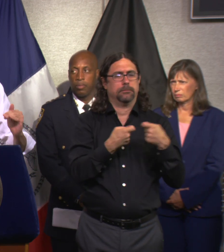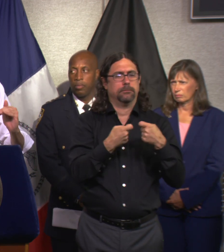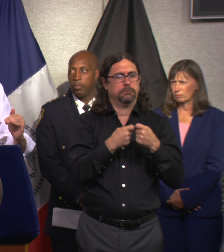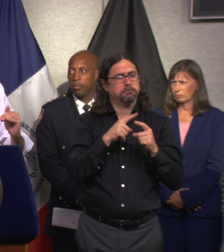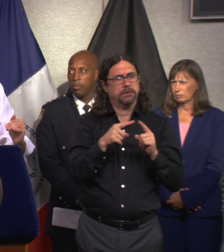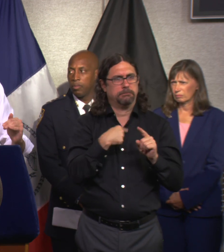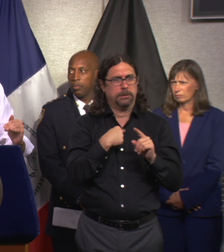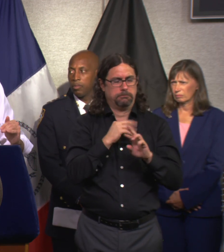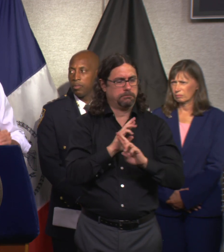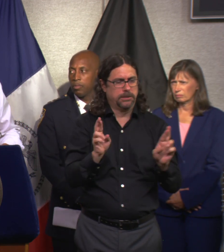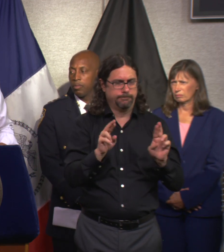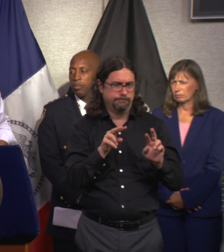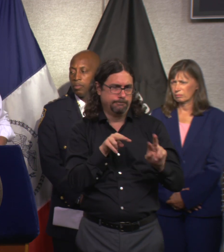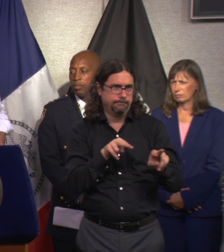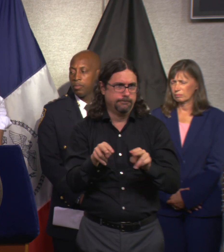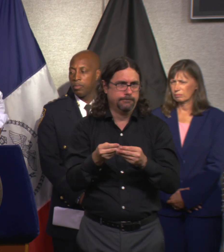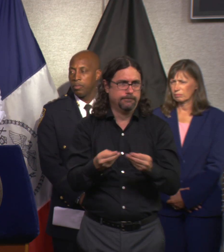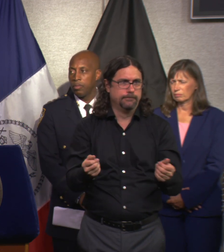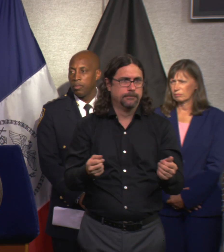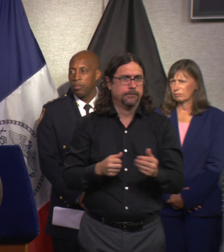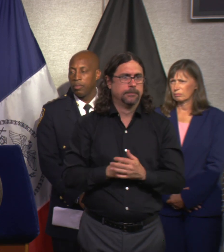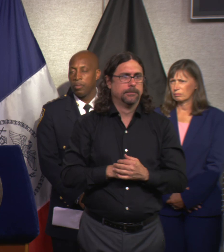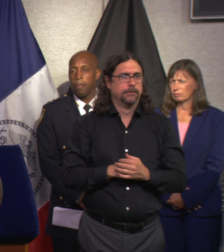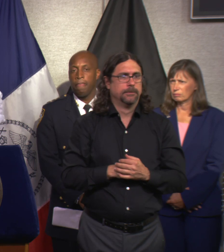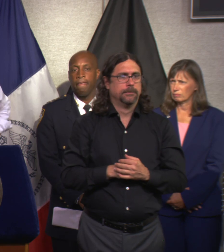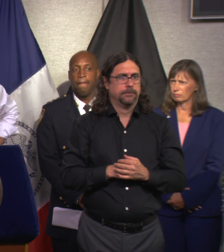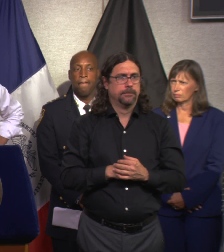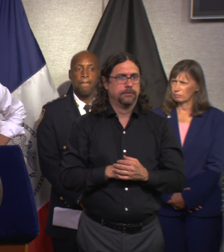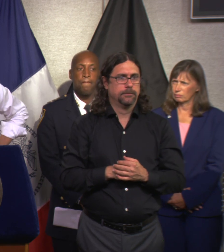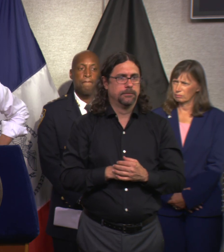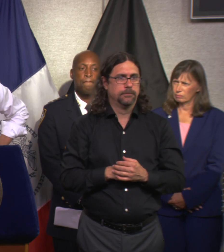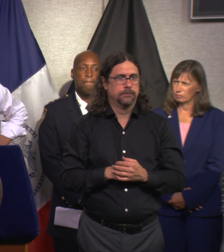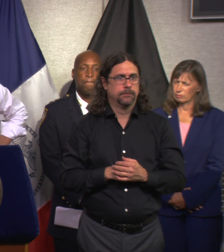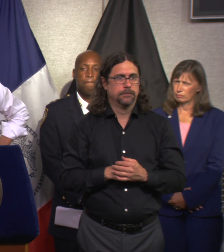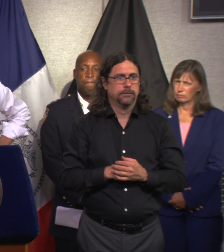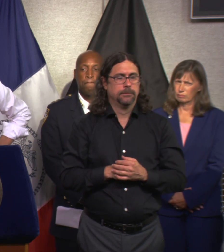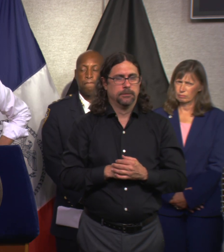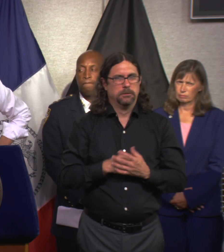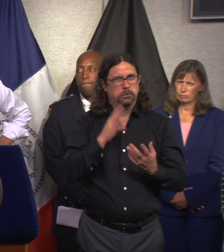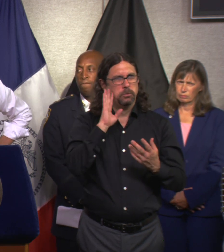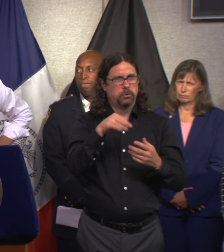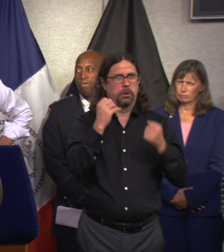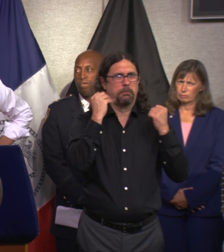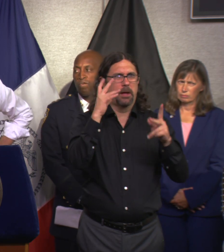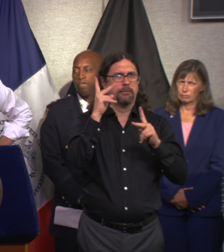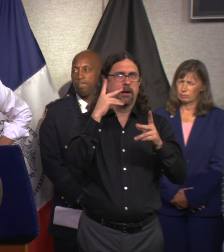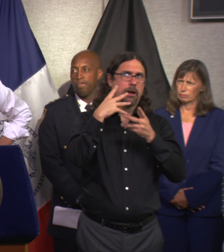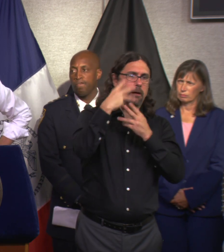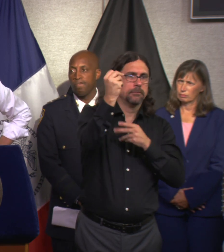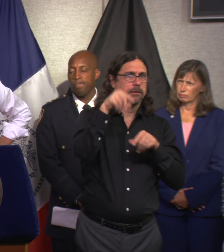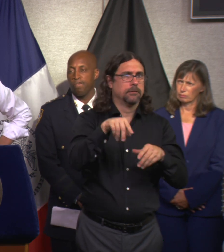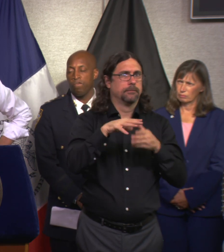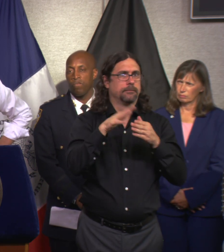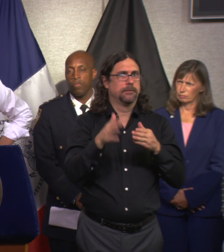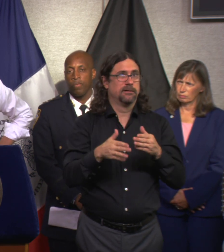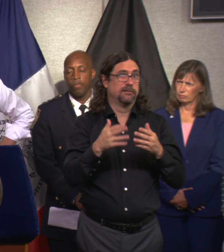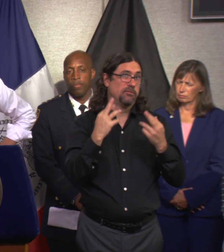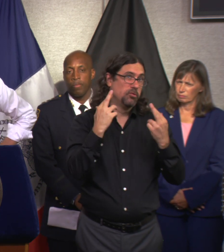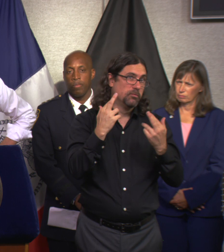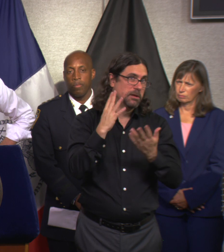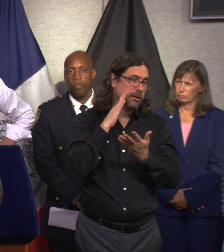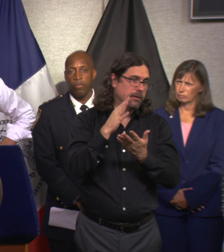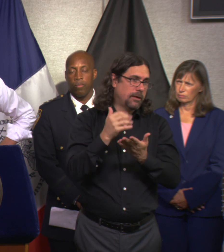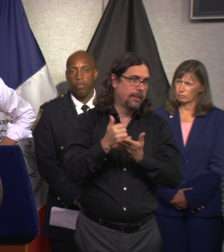down very, very substantially. But we, out of an abundance of caution, are trying to make sure we are careful about the usage.